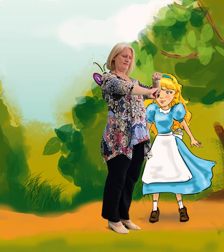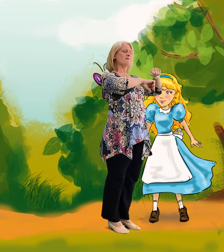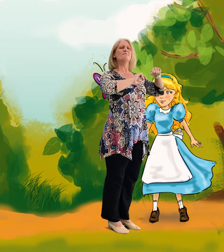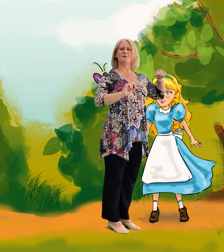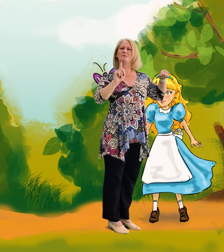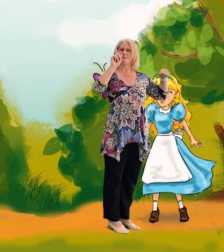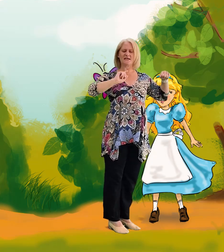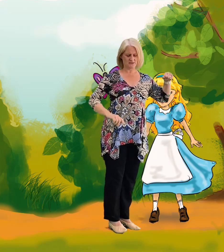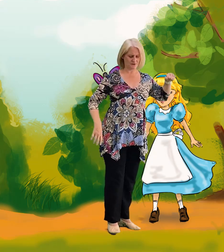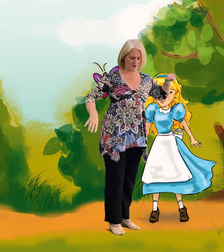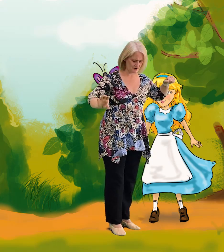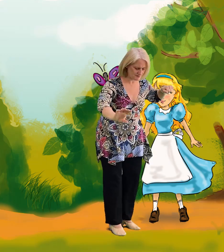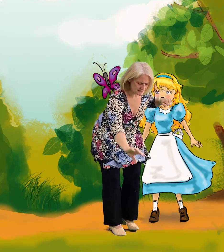Mum might be pleased with those.